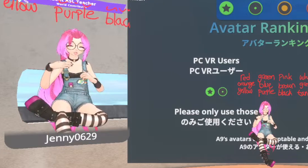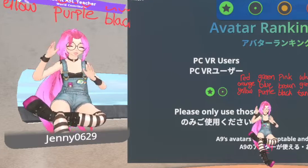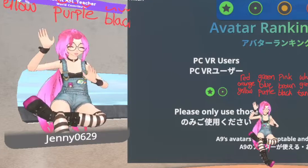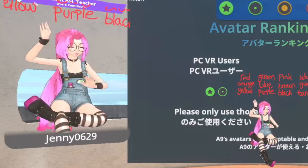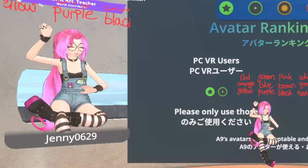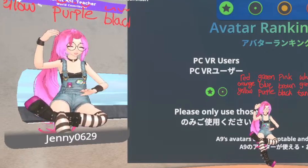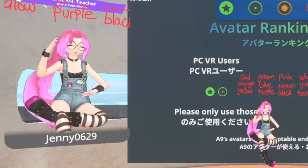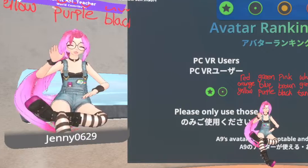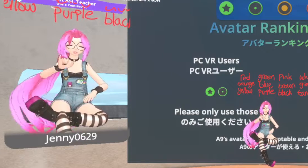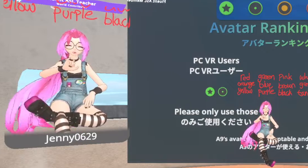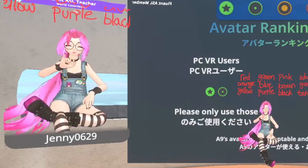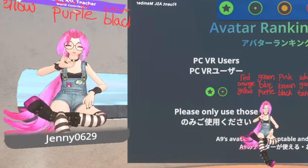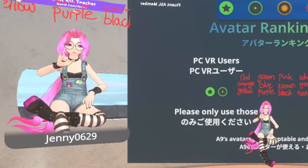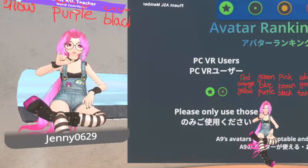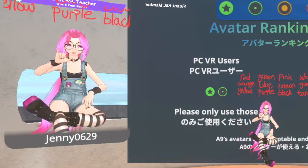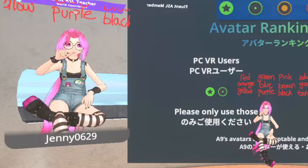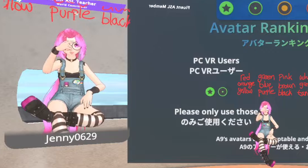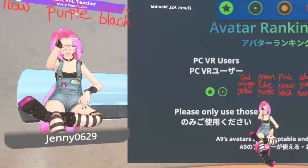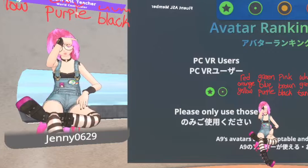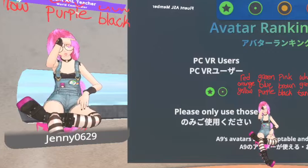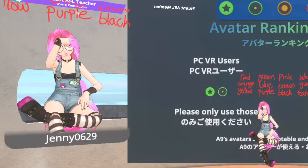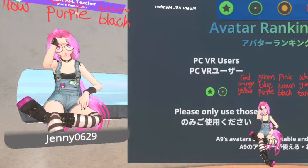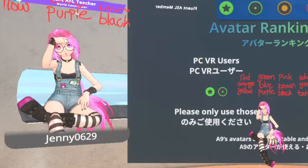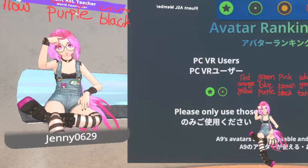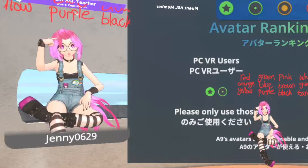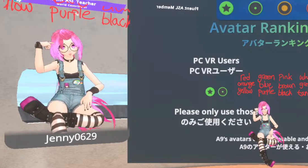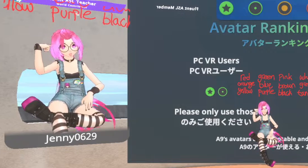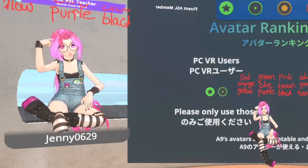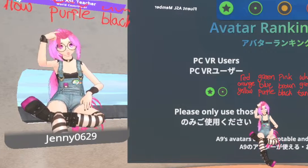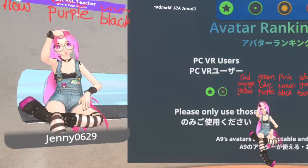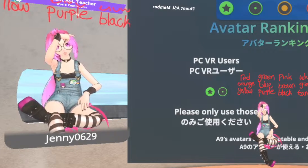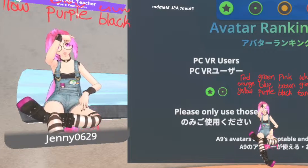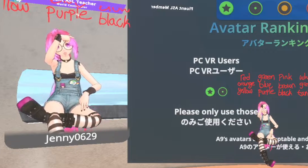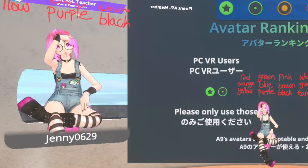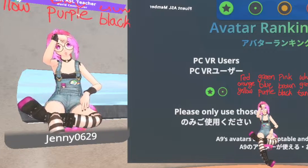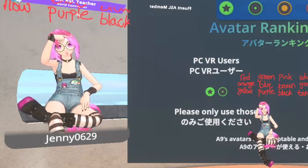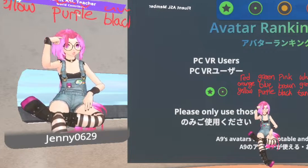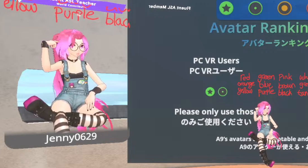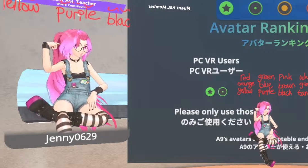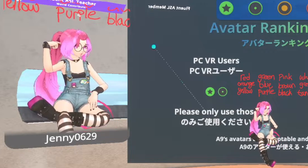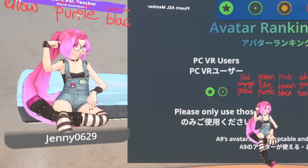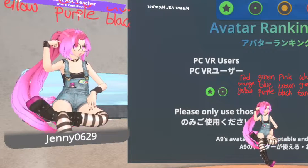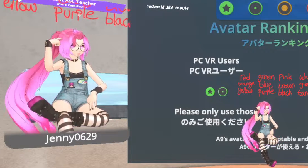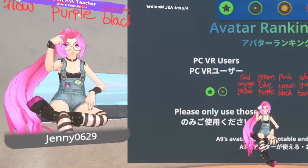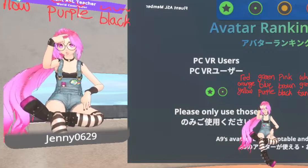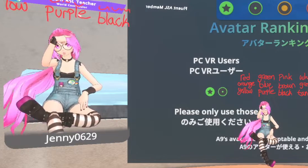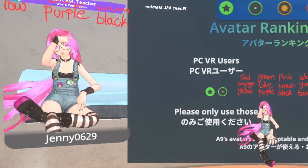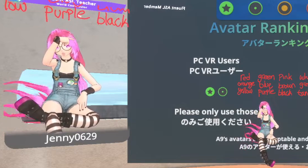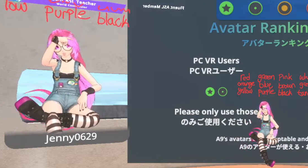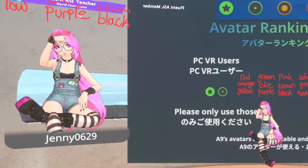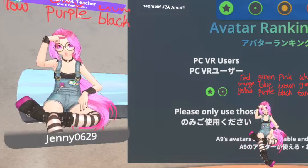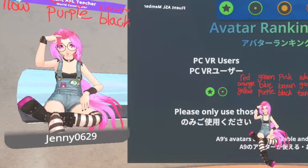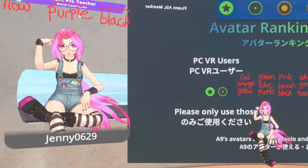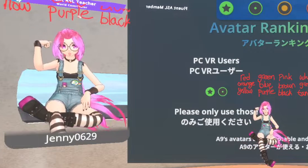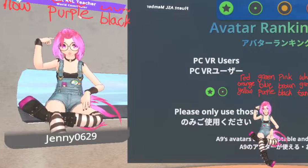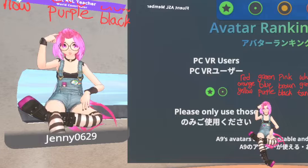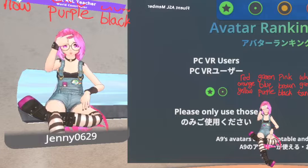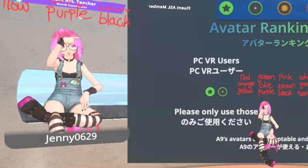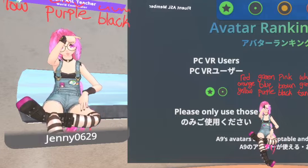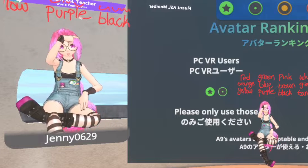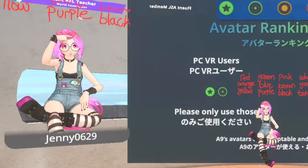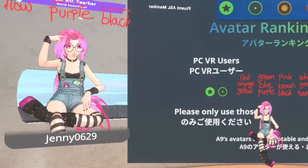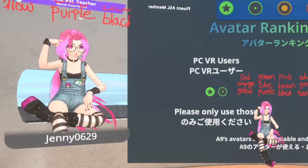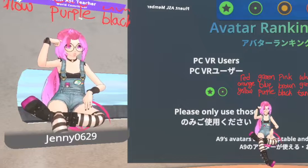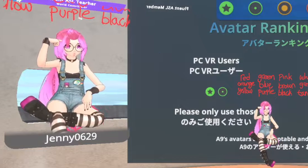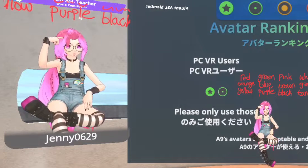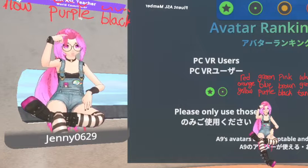when you go outside and it's really hot. So similarly, you're going to be, I imagine, like you're also wiping sweat off the top of your head,